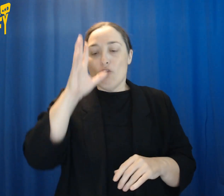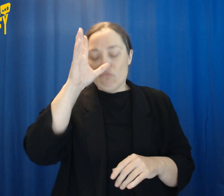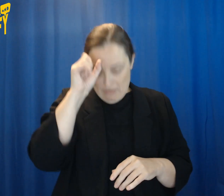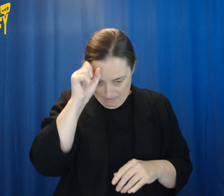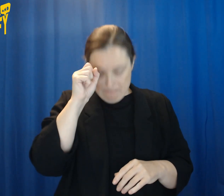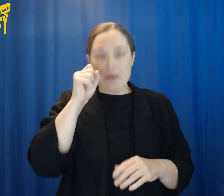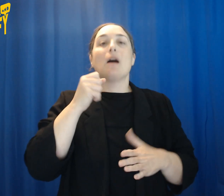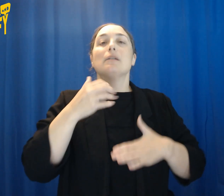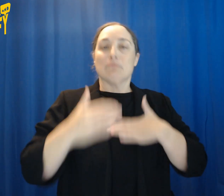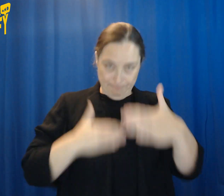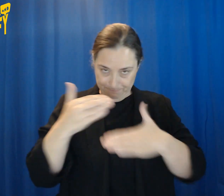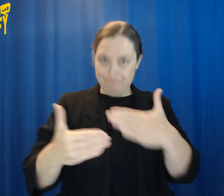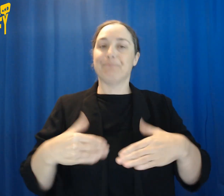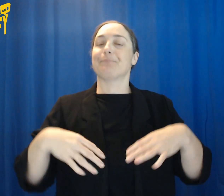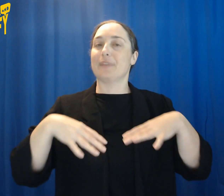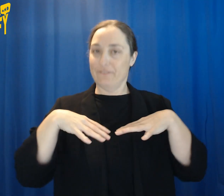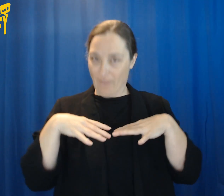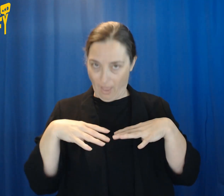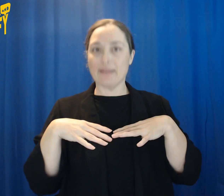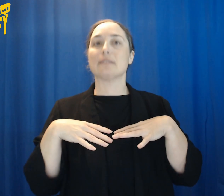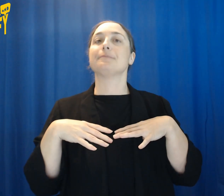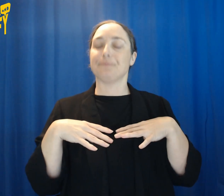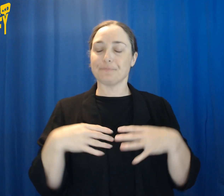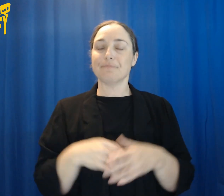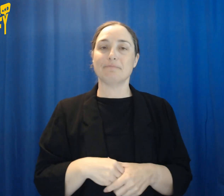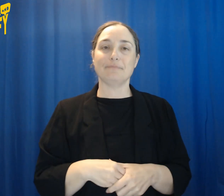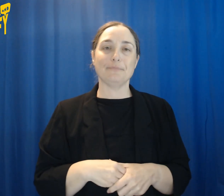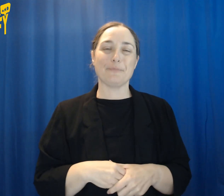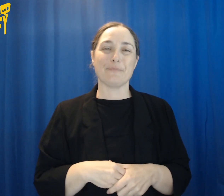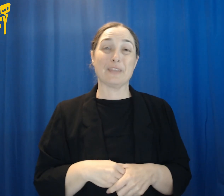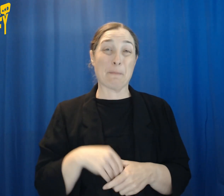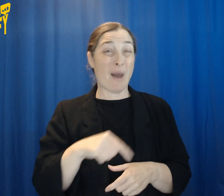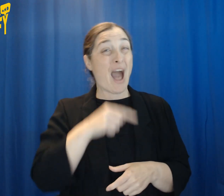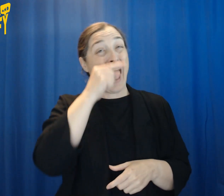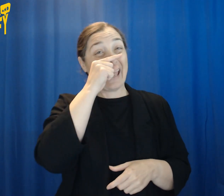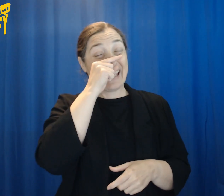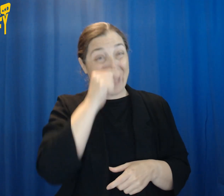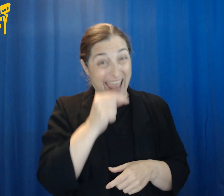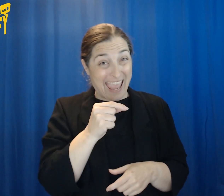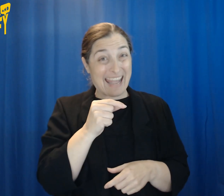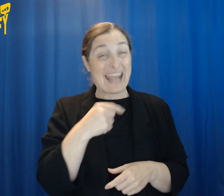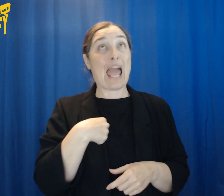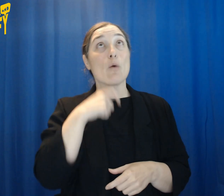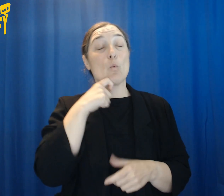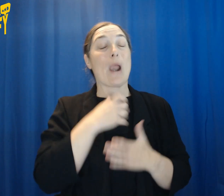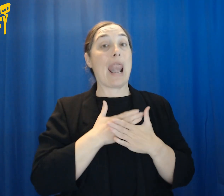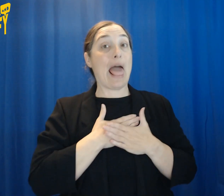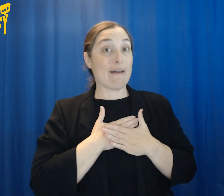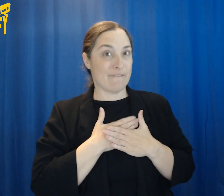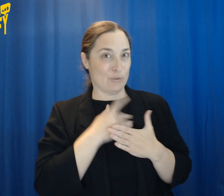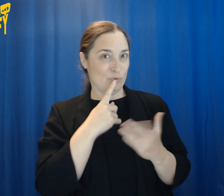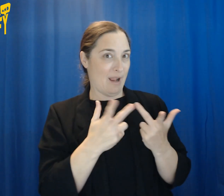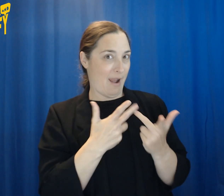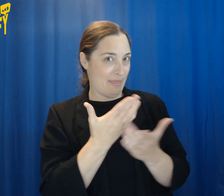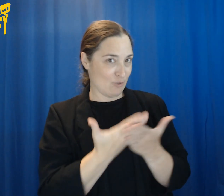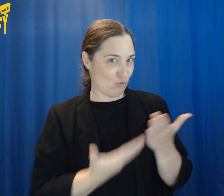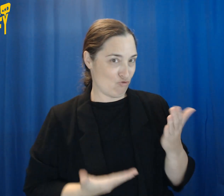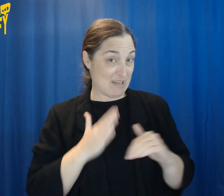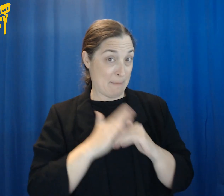you're fine. And so that's what I do. But I can and would love to tell you a story about journal reading